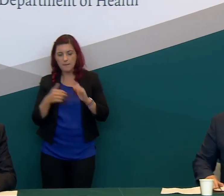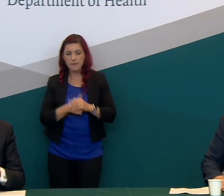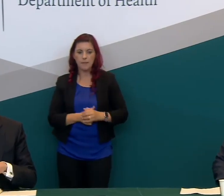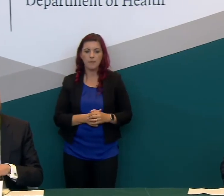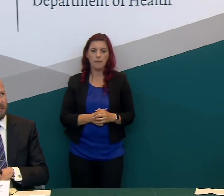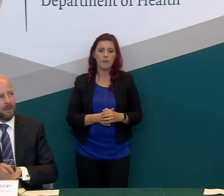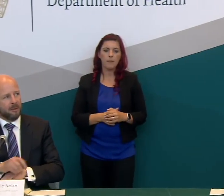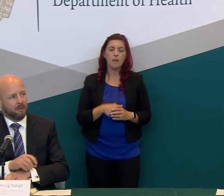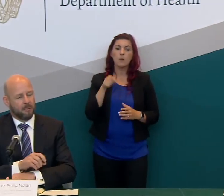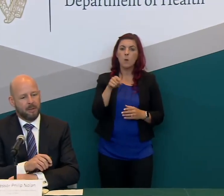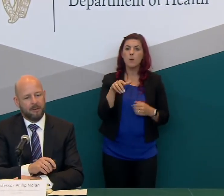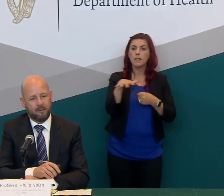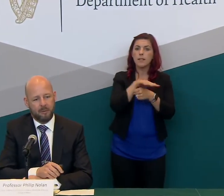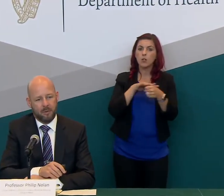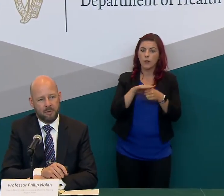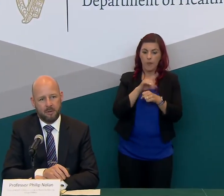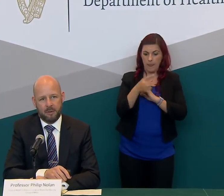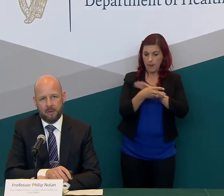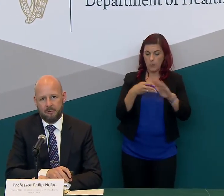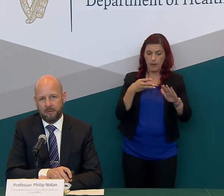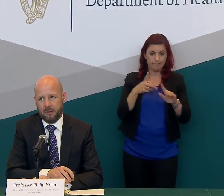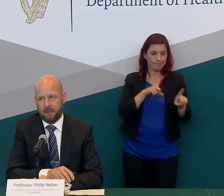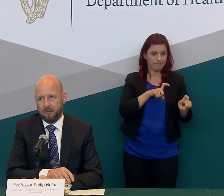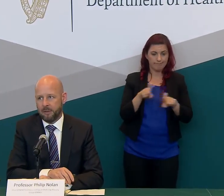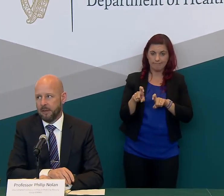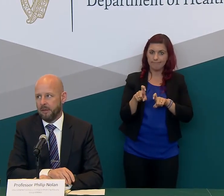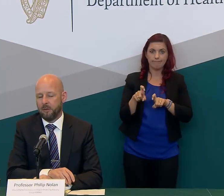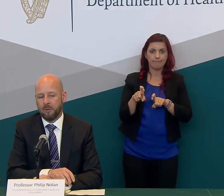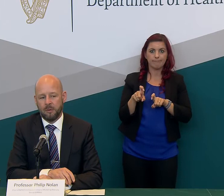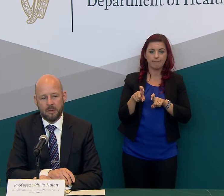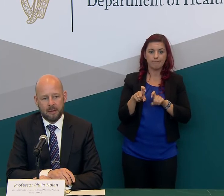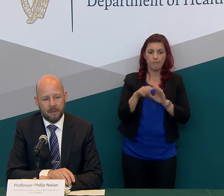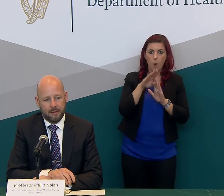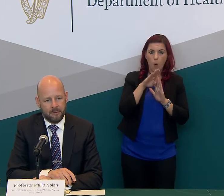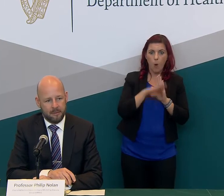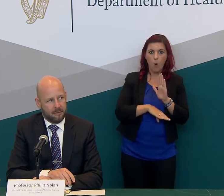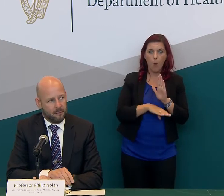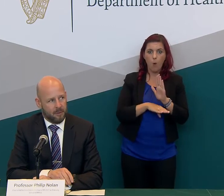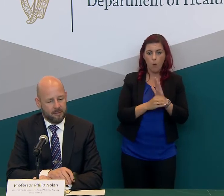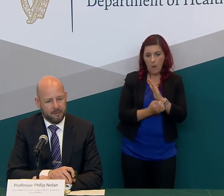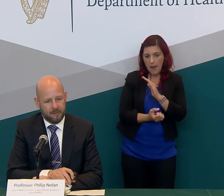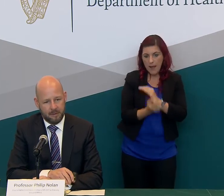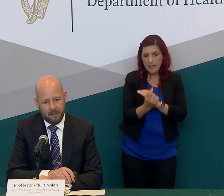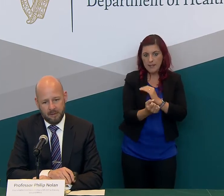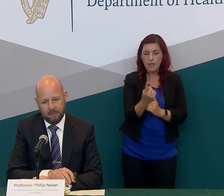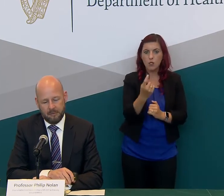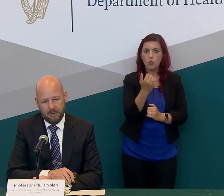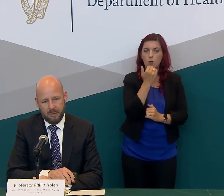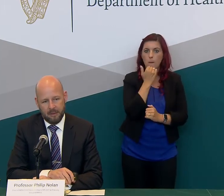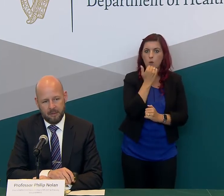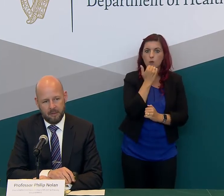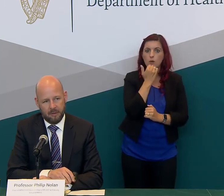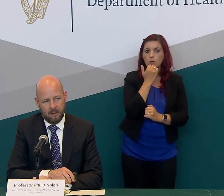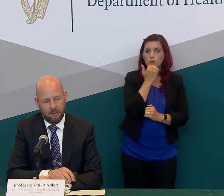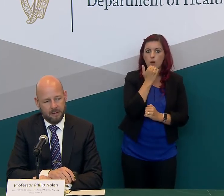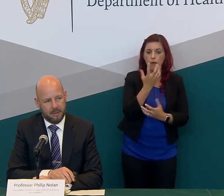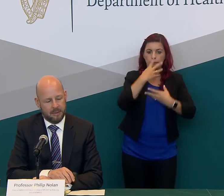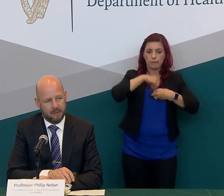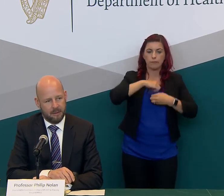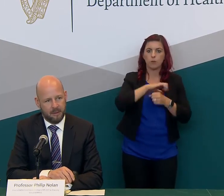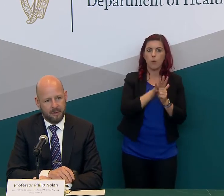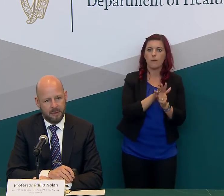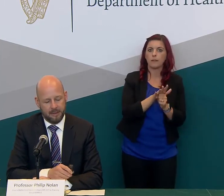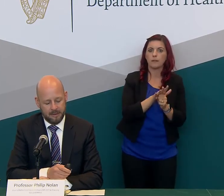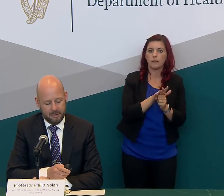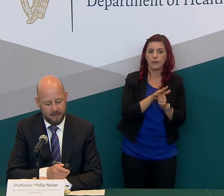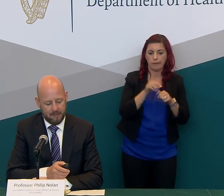the situation this week remains one of a very low incidence and prevalence of